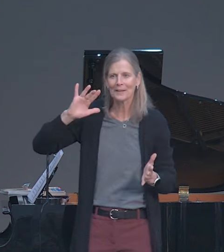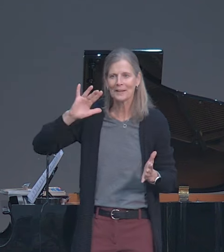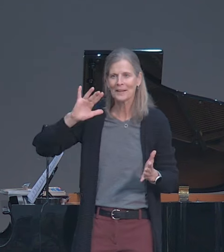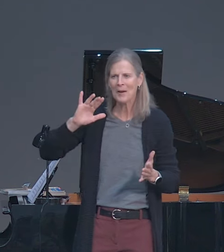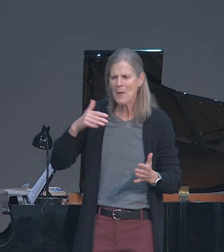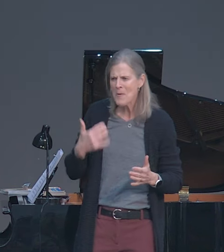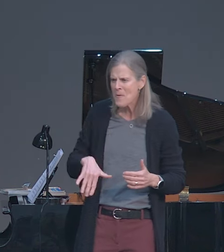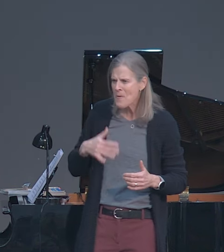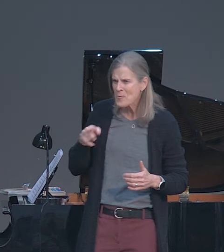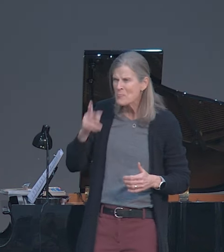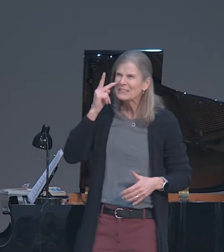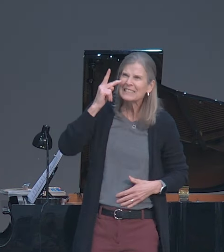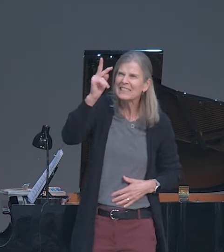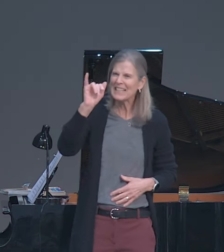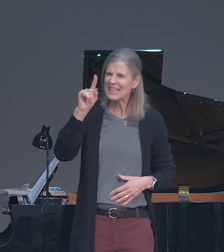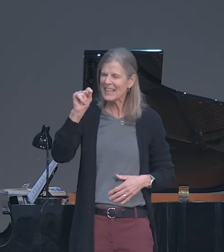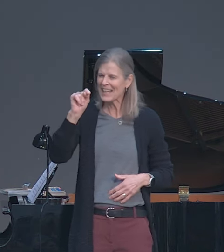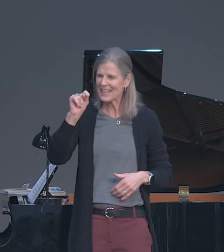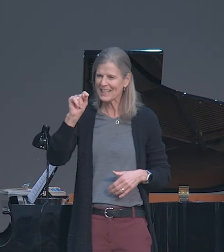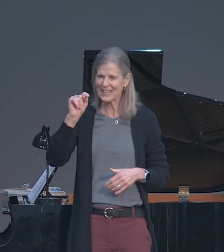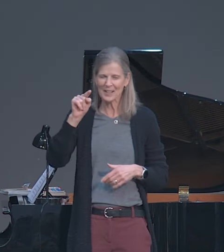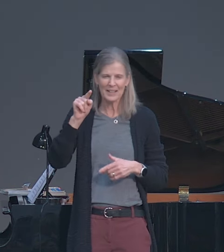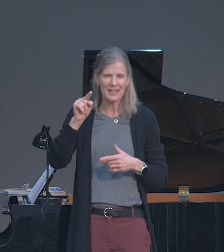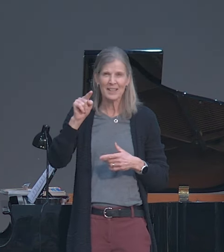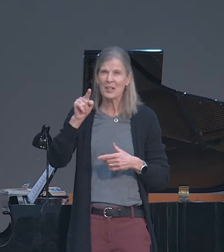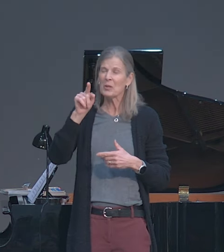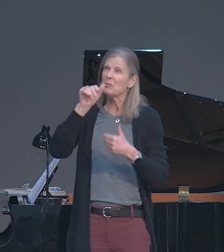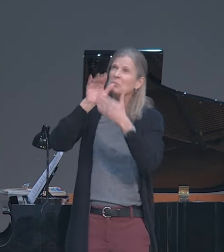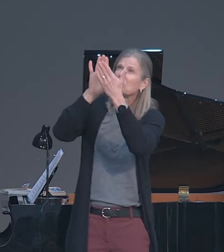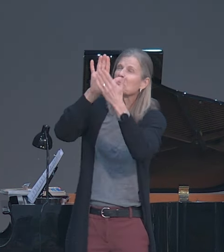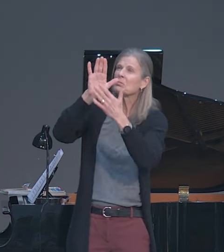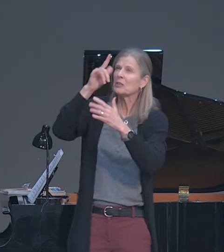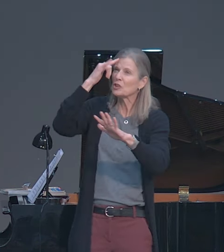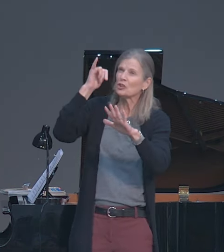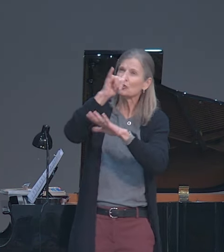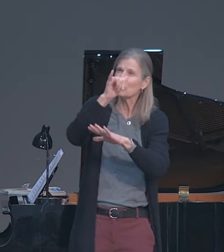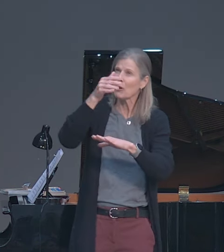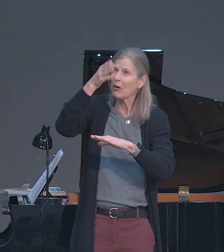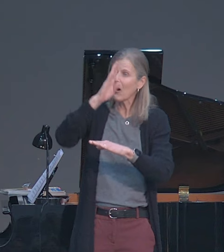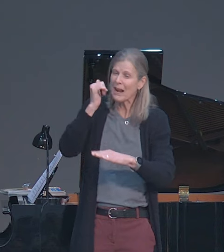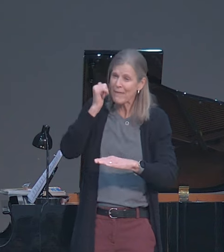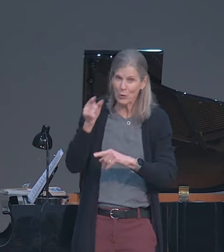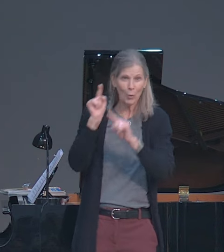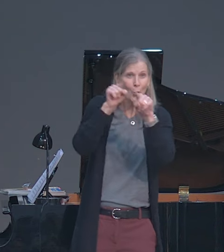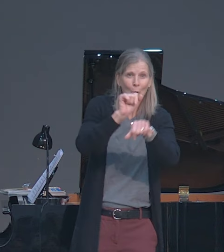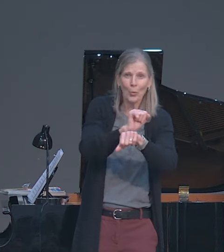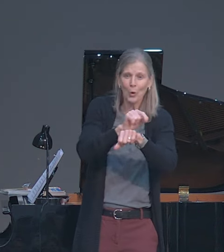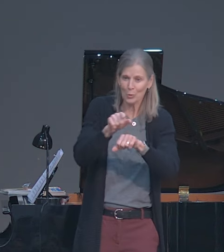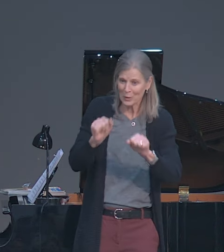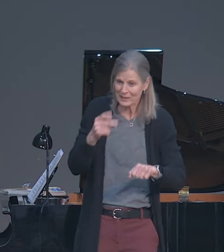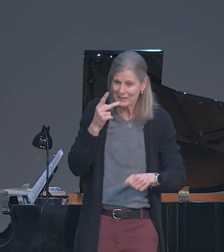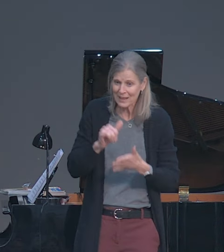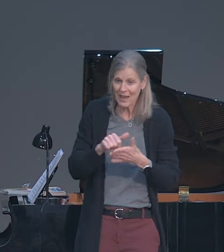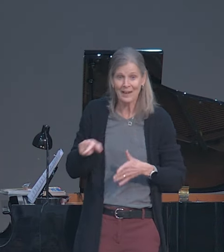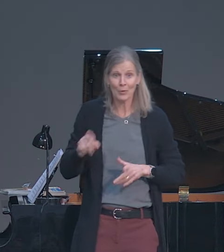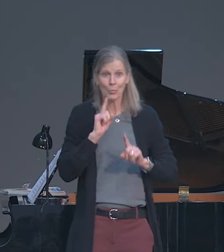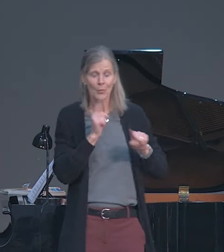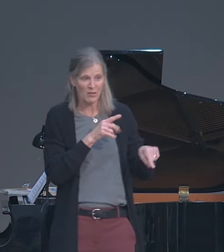you're confronted with an eternal God every day that you go to work. And he says, really?